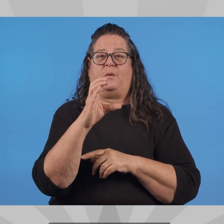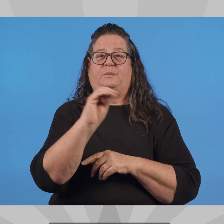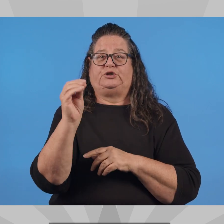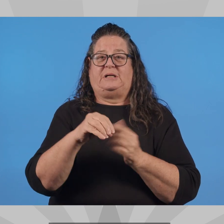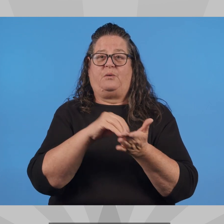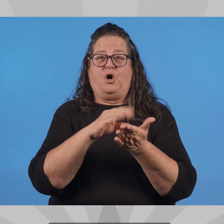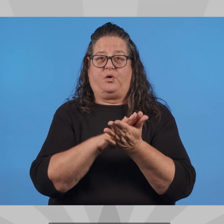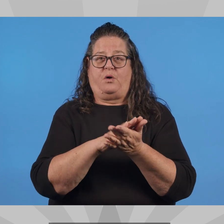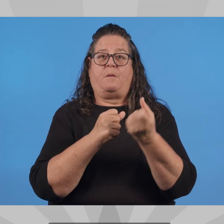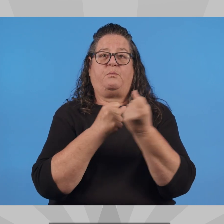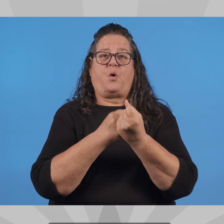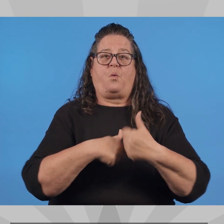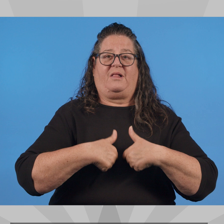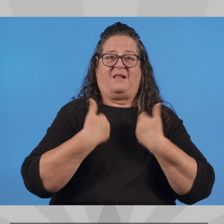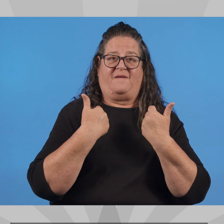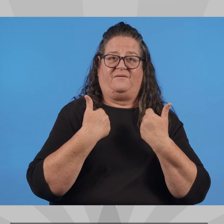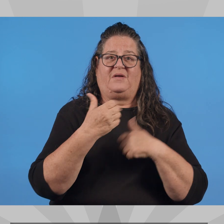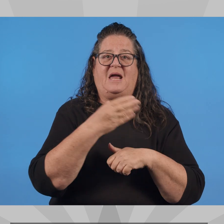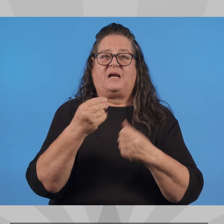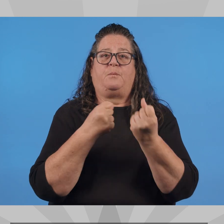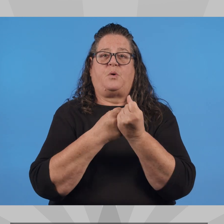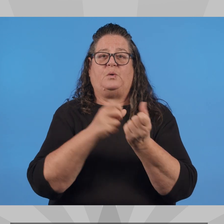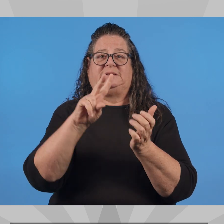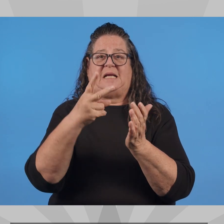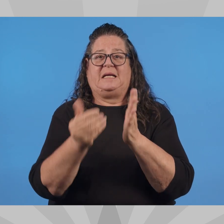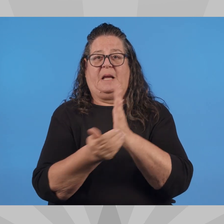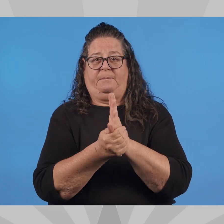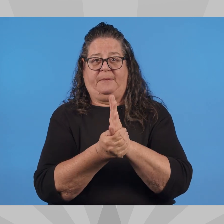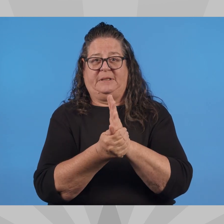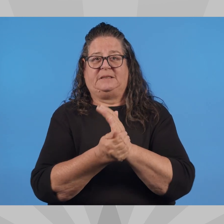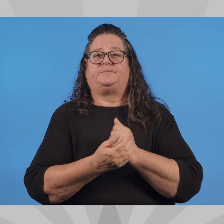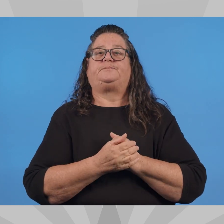I have a 100% pro-life and pro-Second Amendment record.